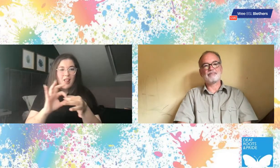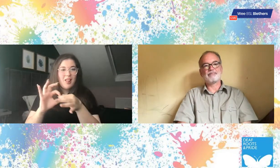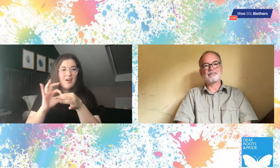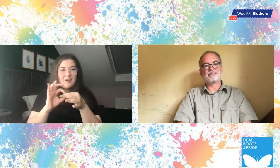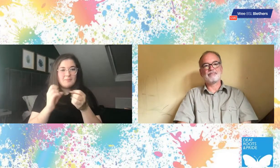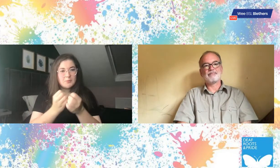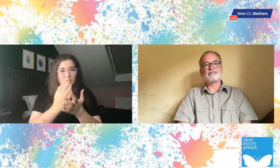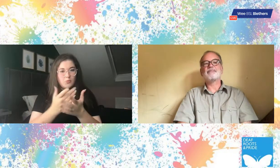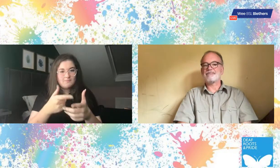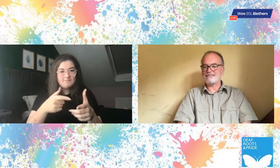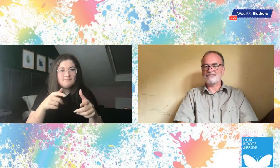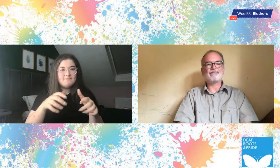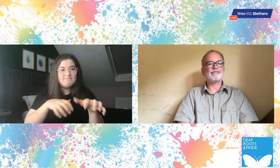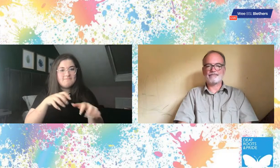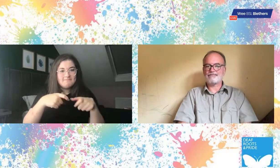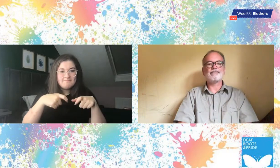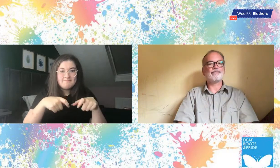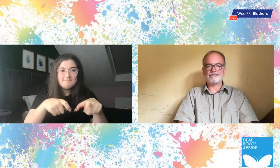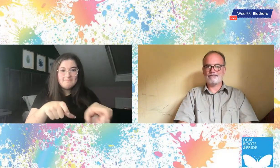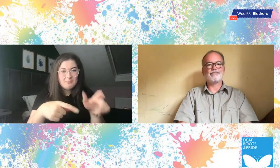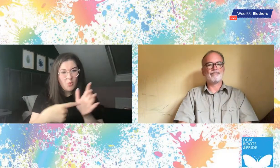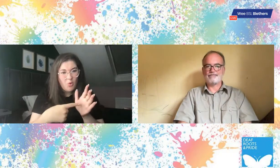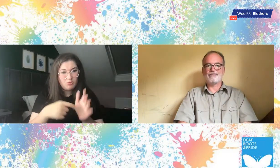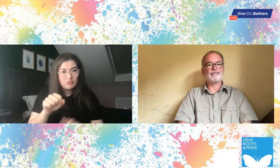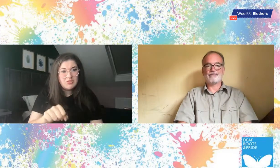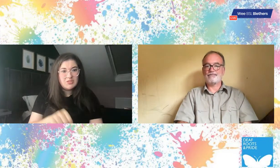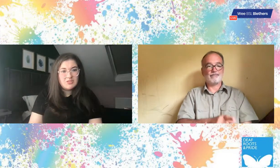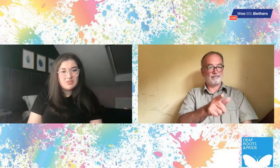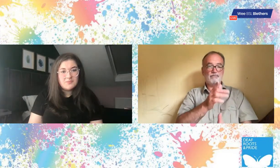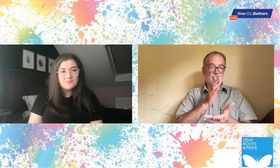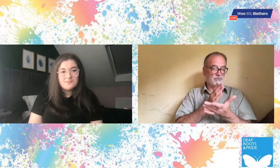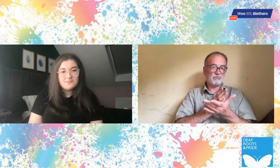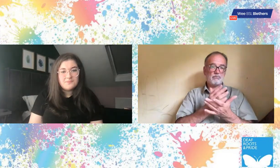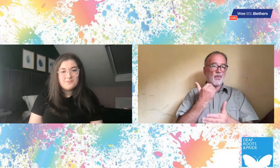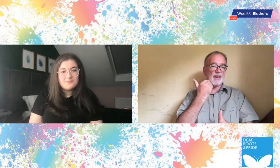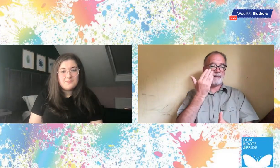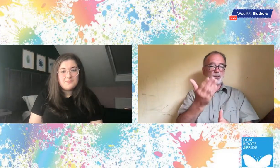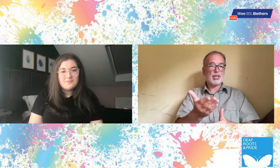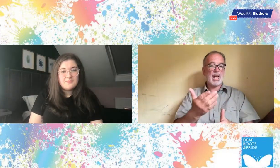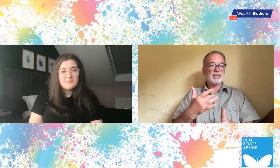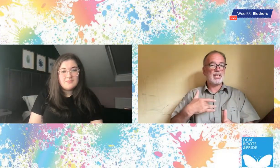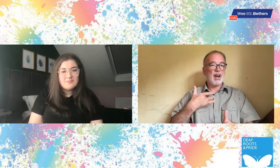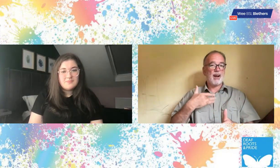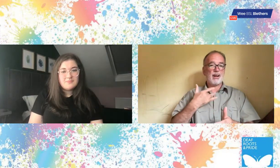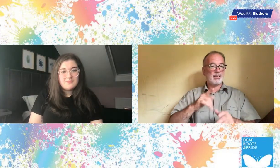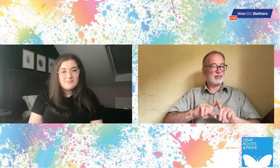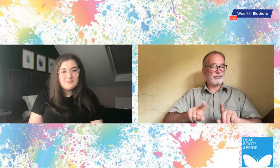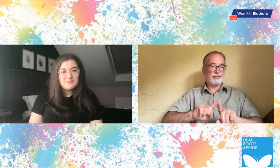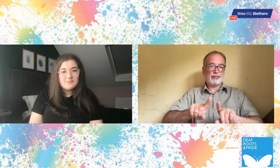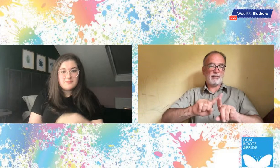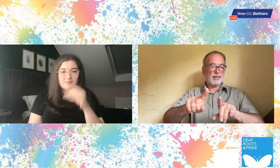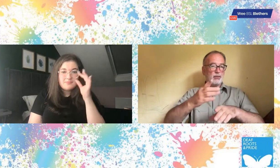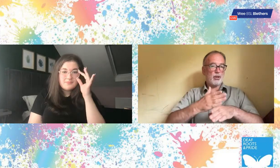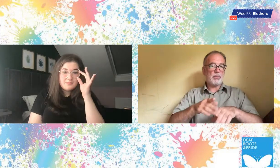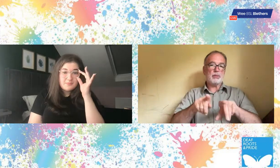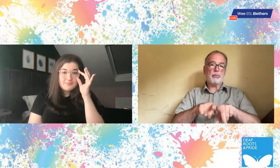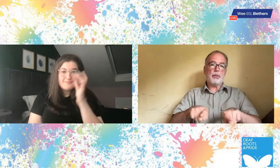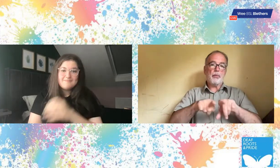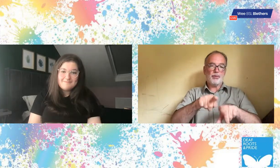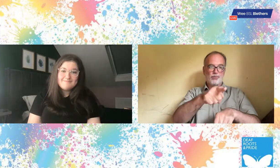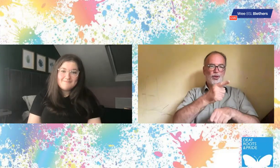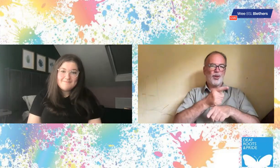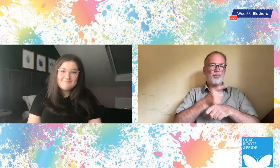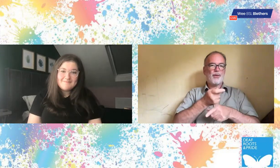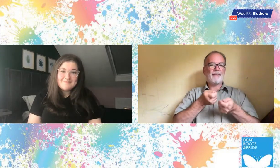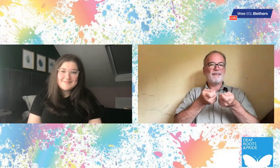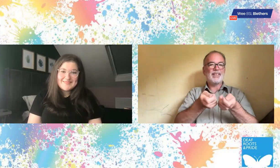in the wild and find food sources and so on. I think what you're saying it's so important to work with other people and other organizations